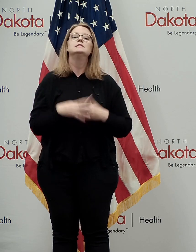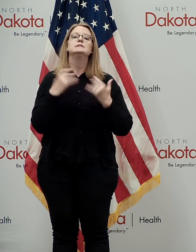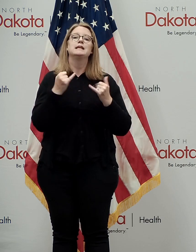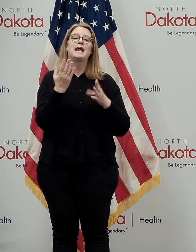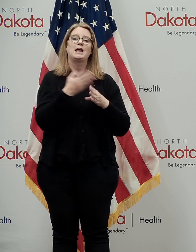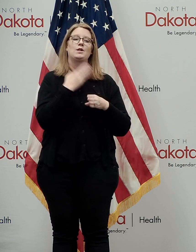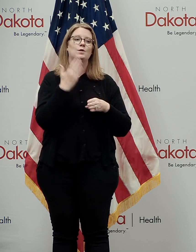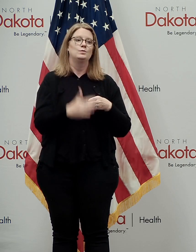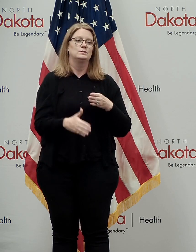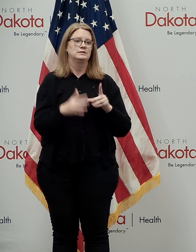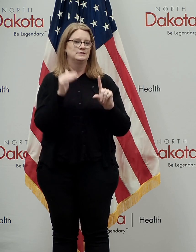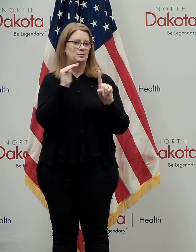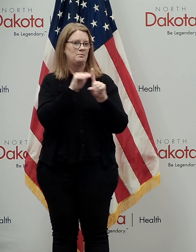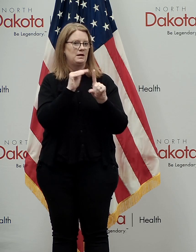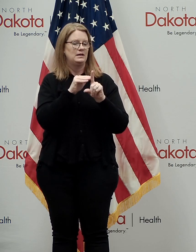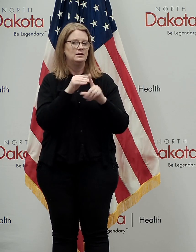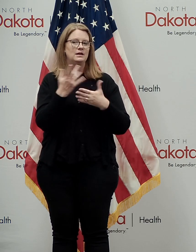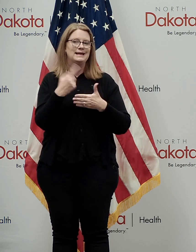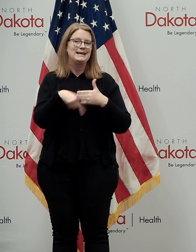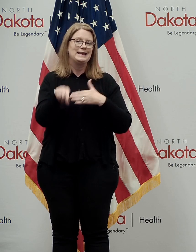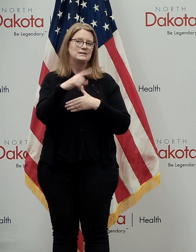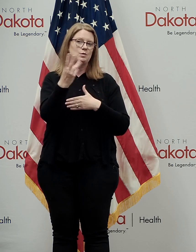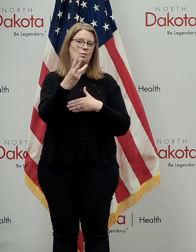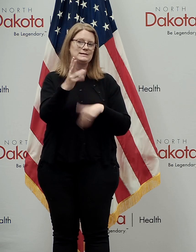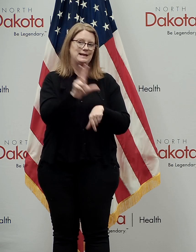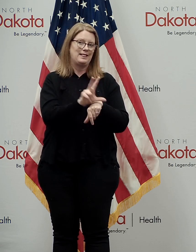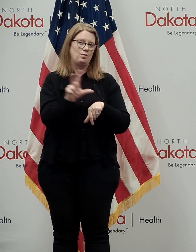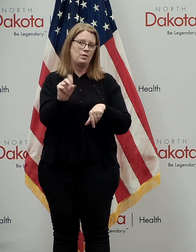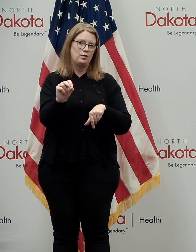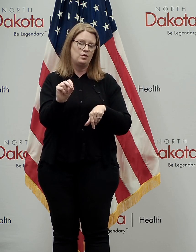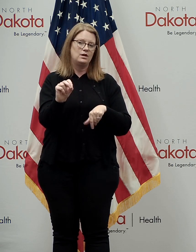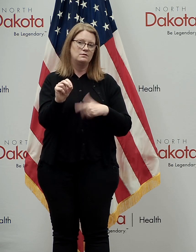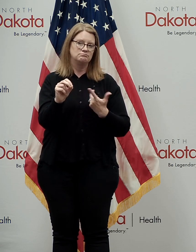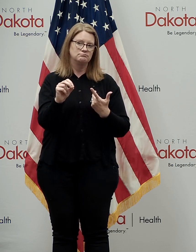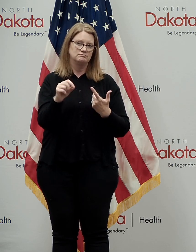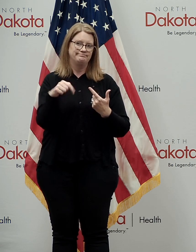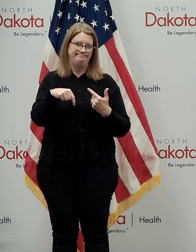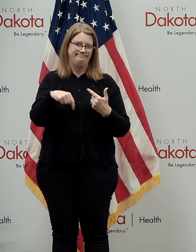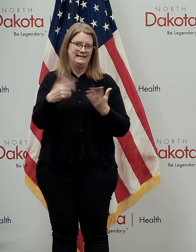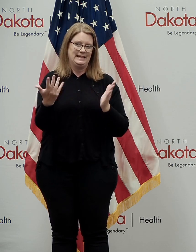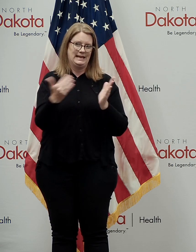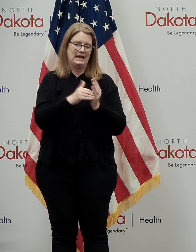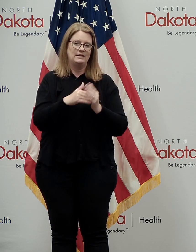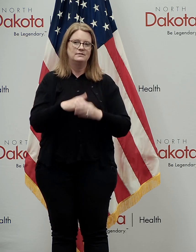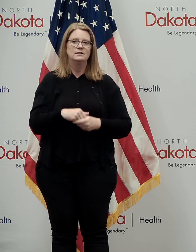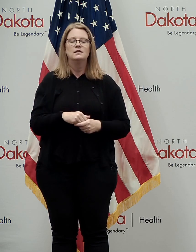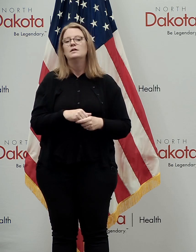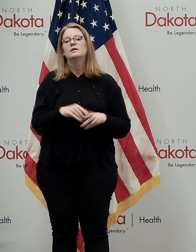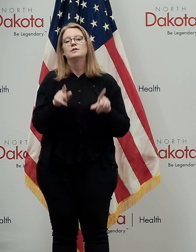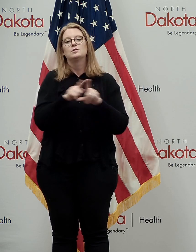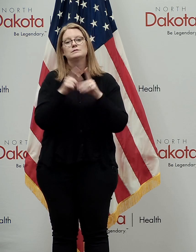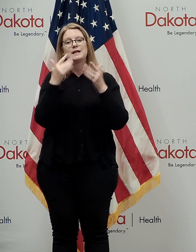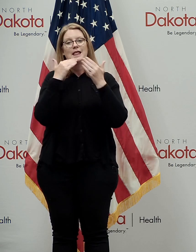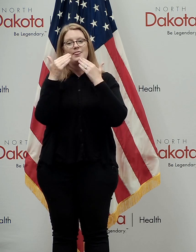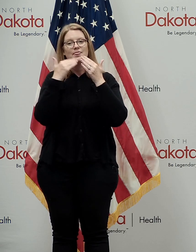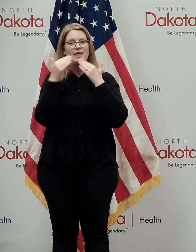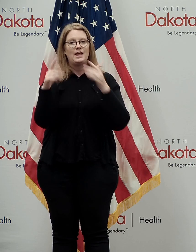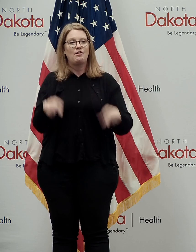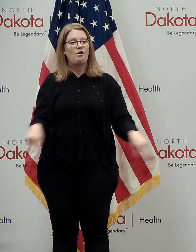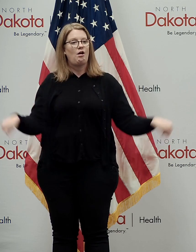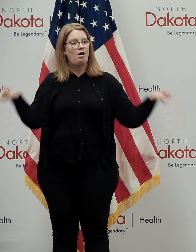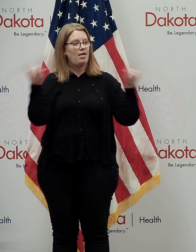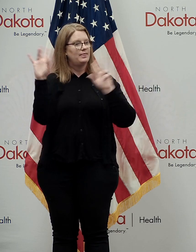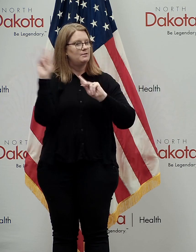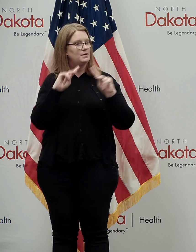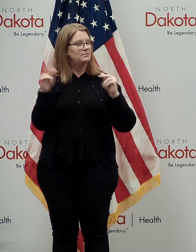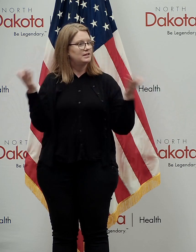again, a reminder, next Wednesday at 3:30 we'll be back. And in the meantime, I want to thank everybody who is here in